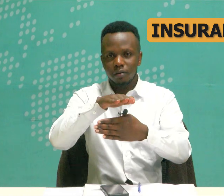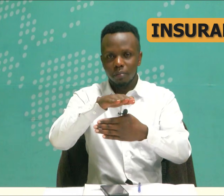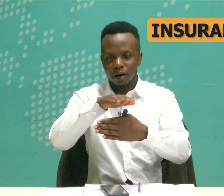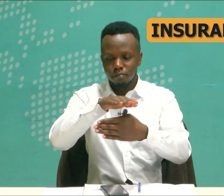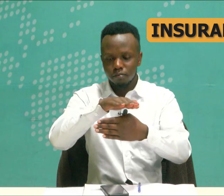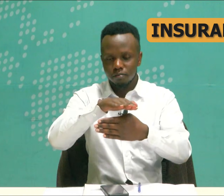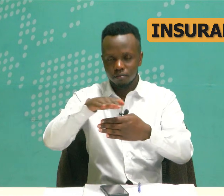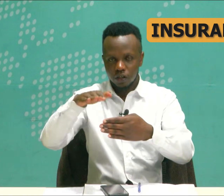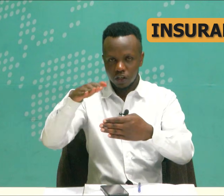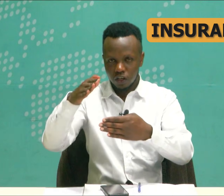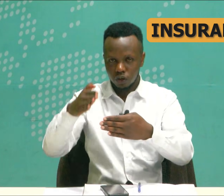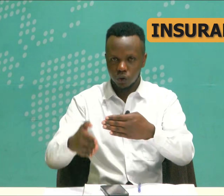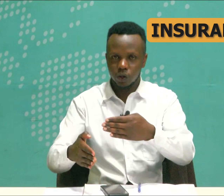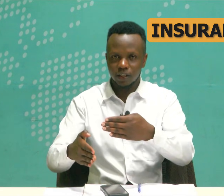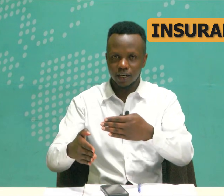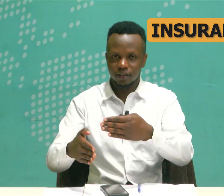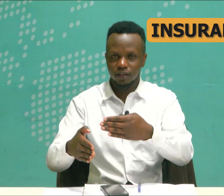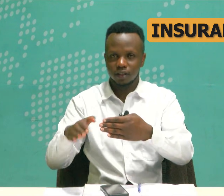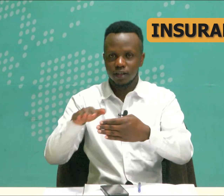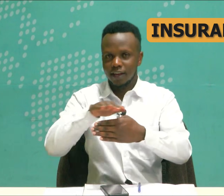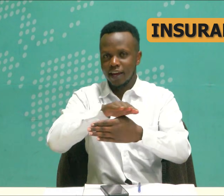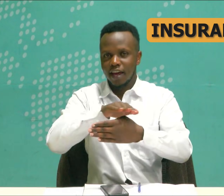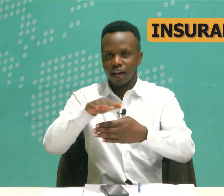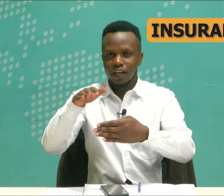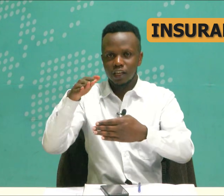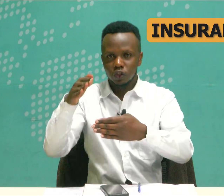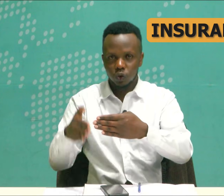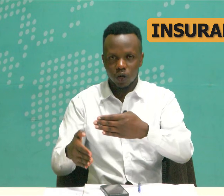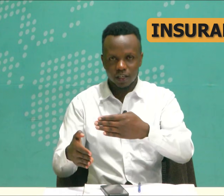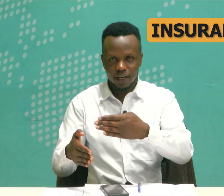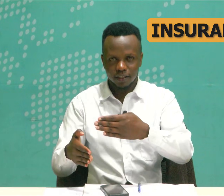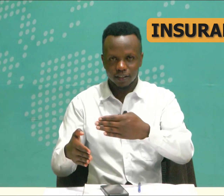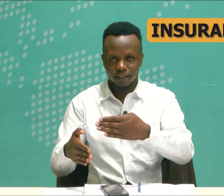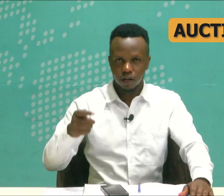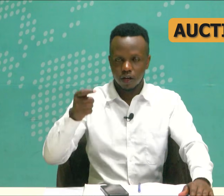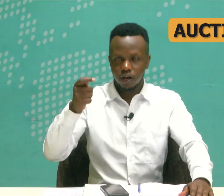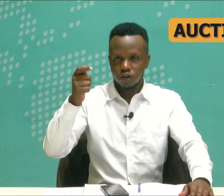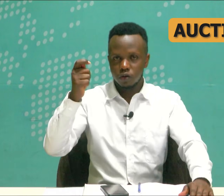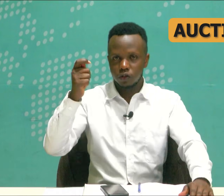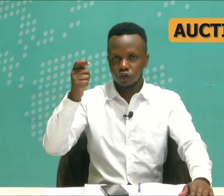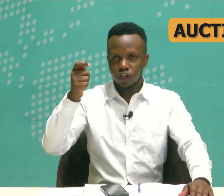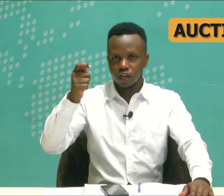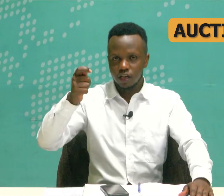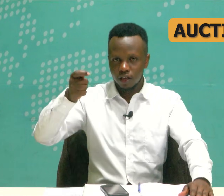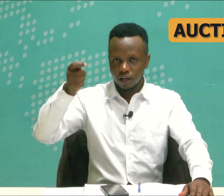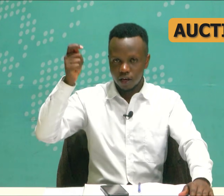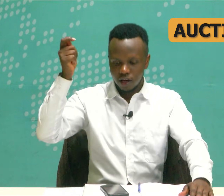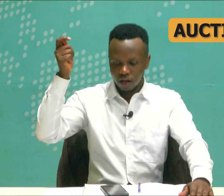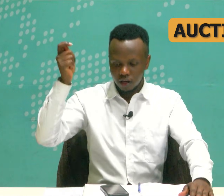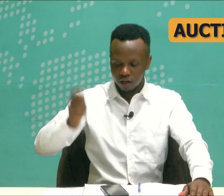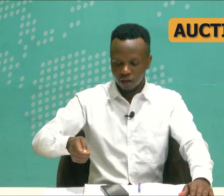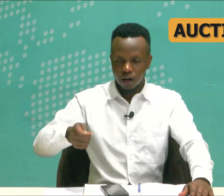palm, insurance. Insurance. Use T,